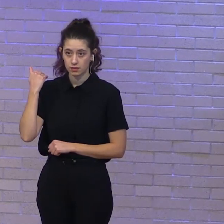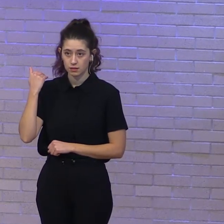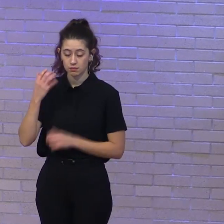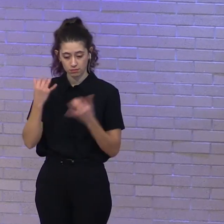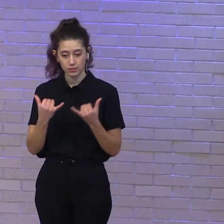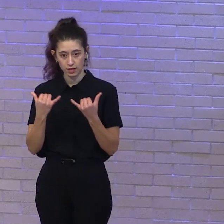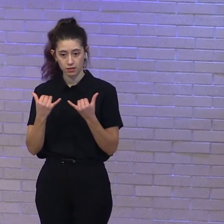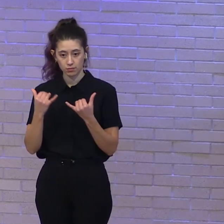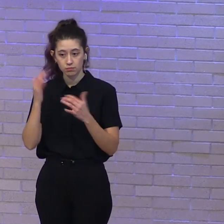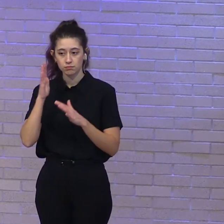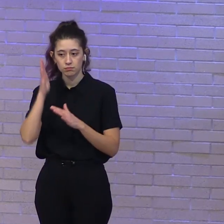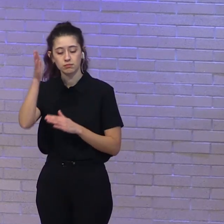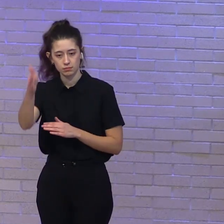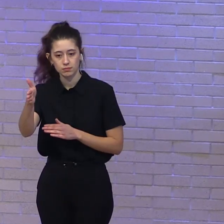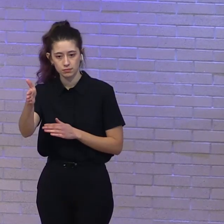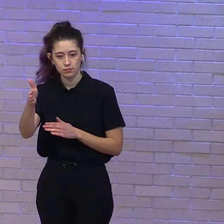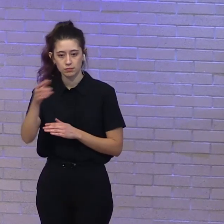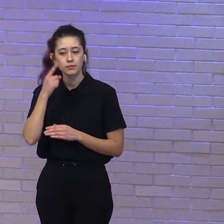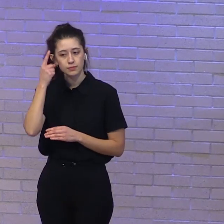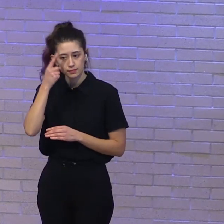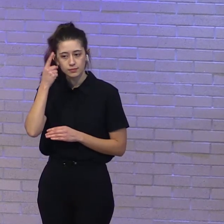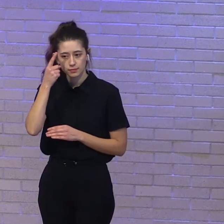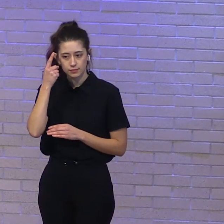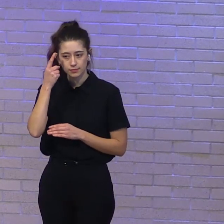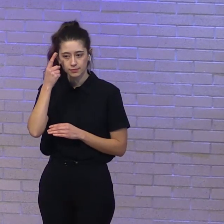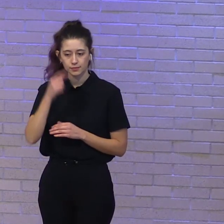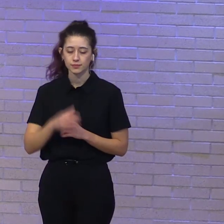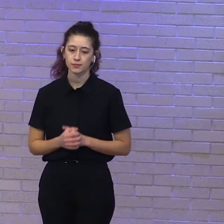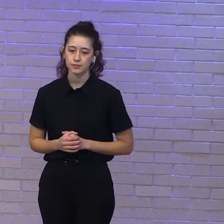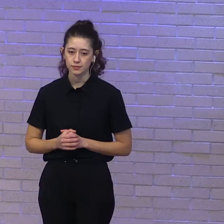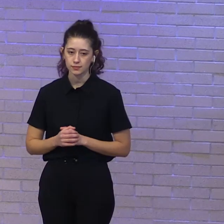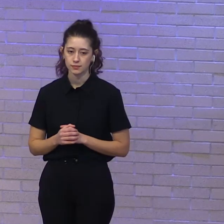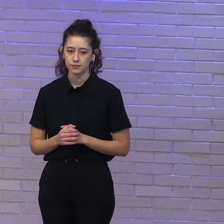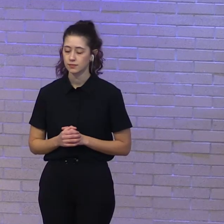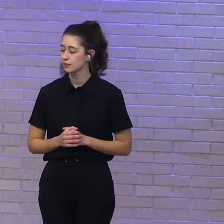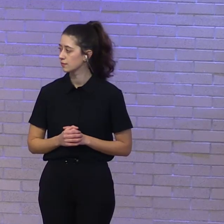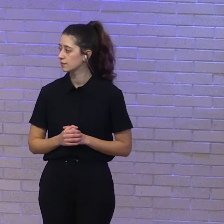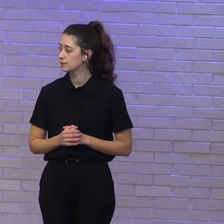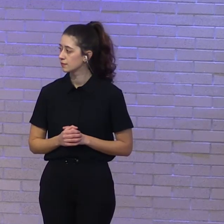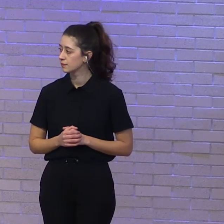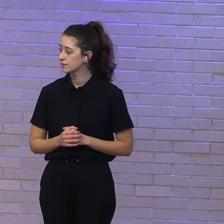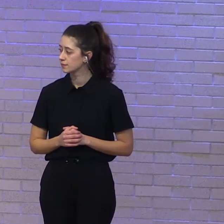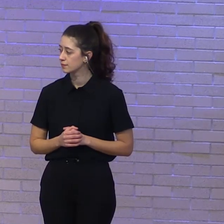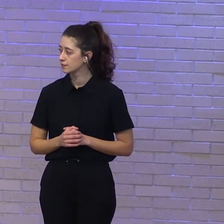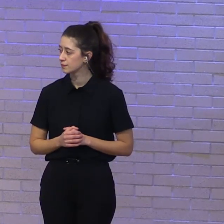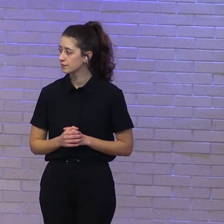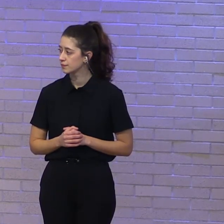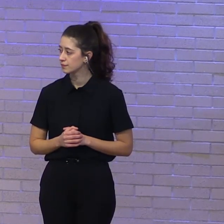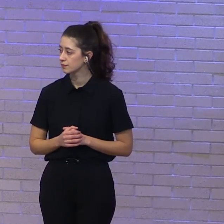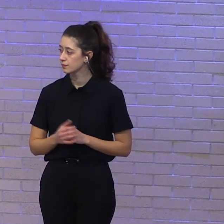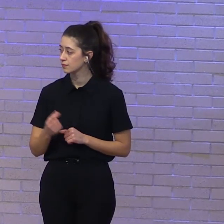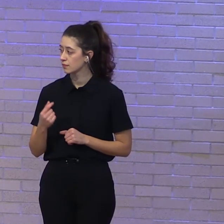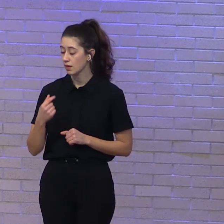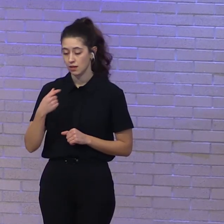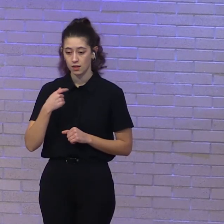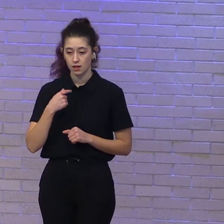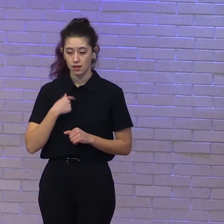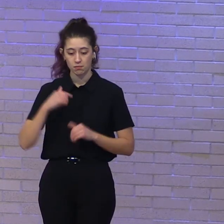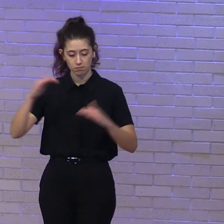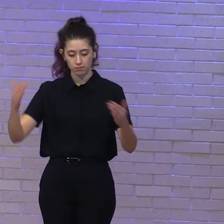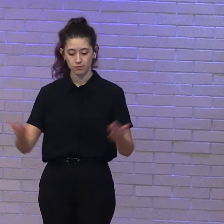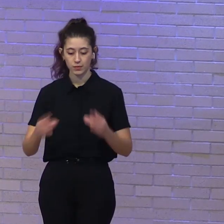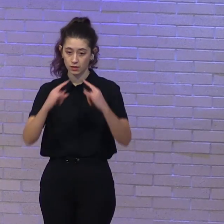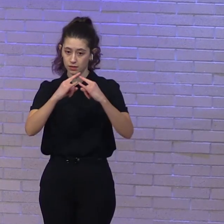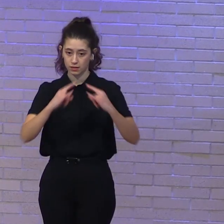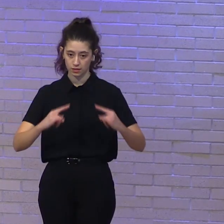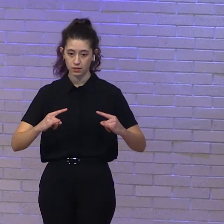So I'm sitting here on the beach campfire, reflecting on my first day when I arrived at camp. I arrived a little bit late. I was thrown straight